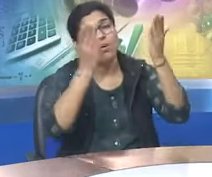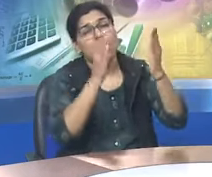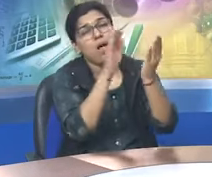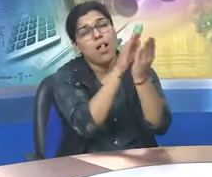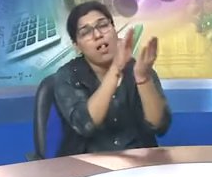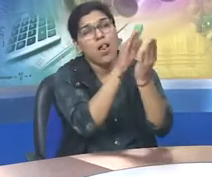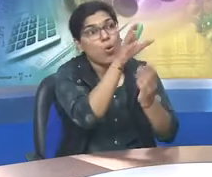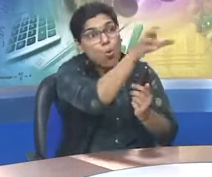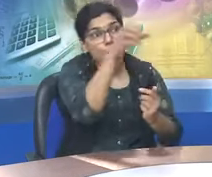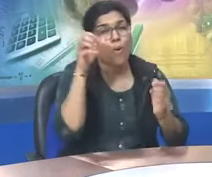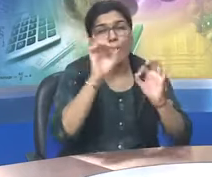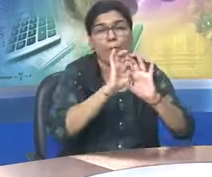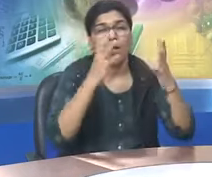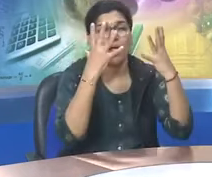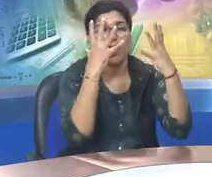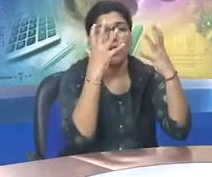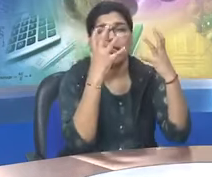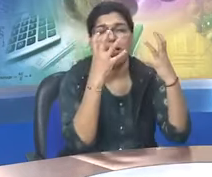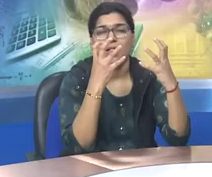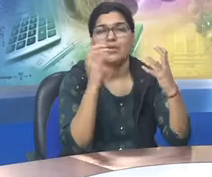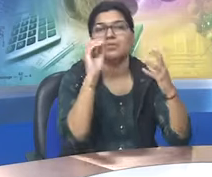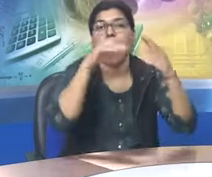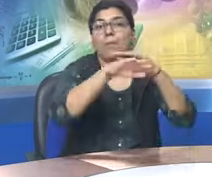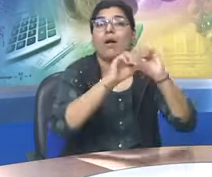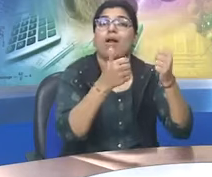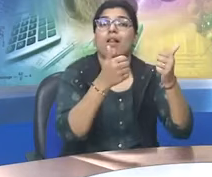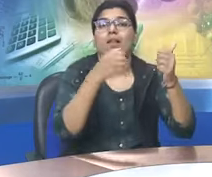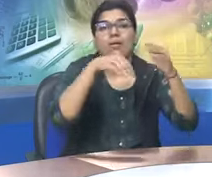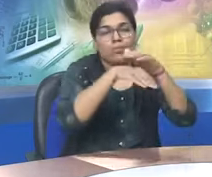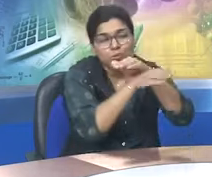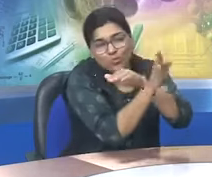and it made her blood cold like moon.